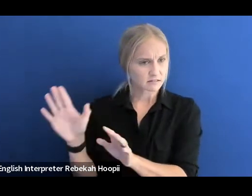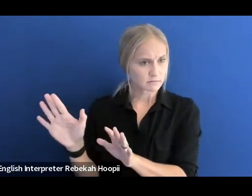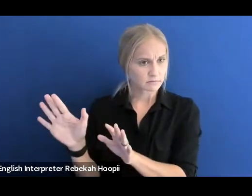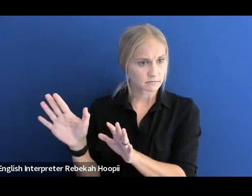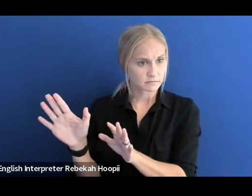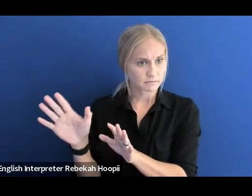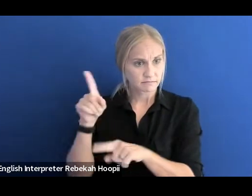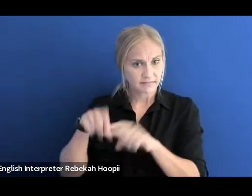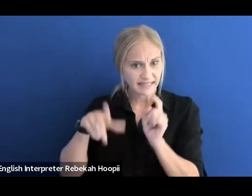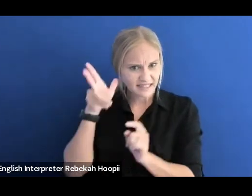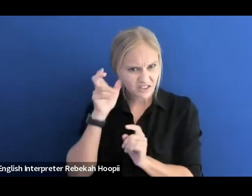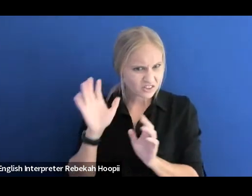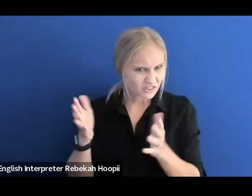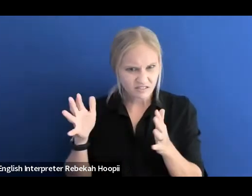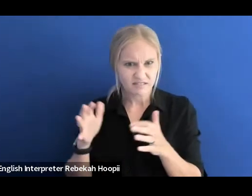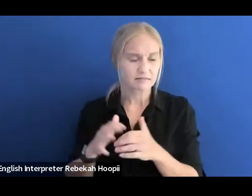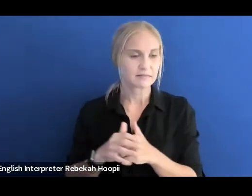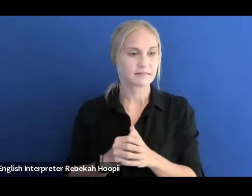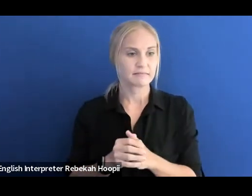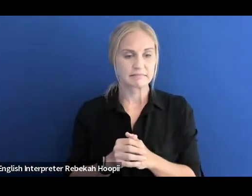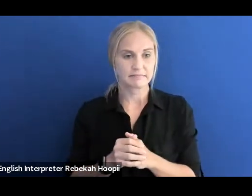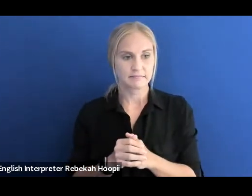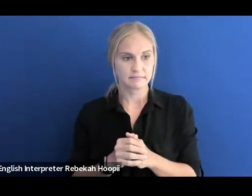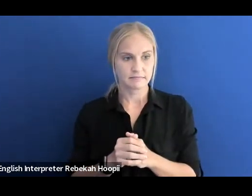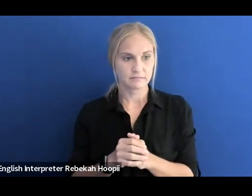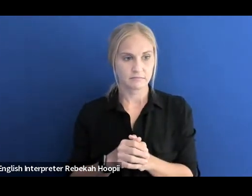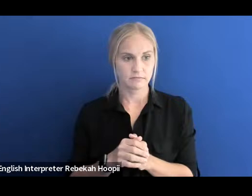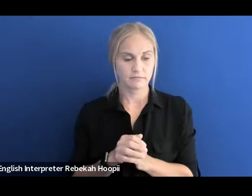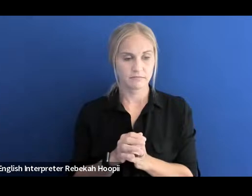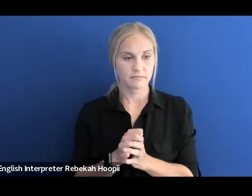hear. Okay, gotcha.